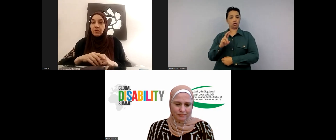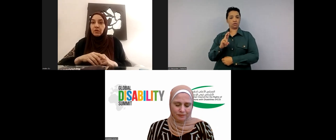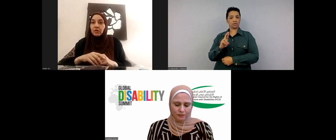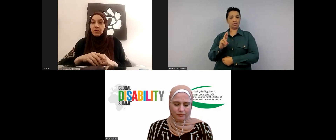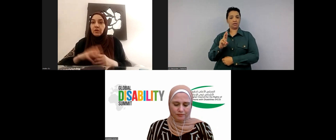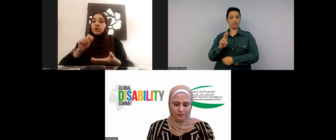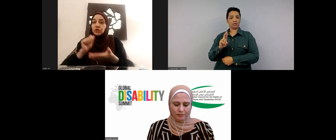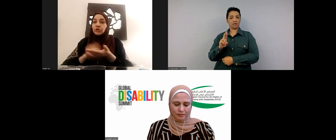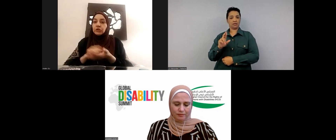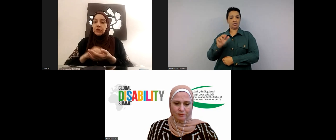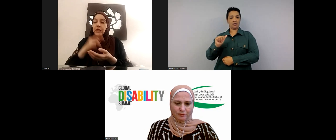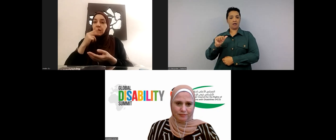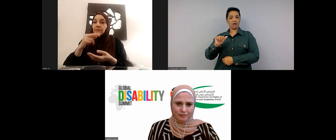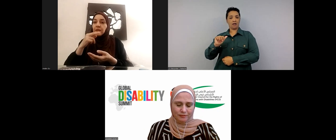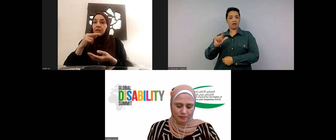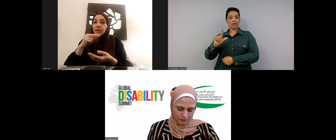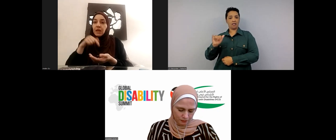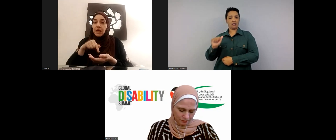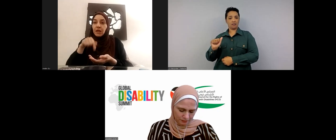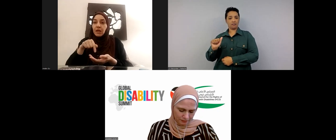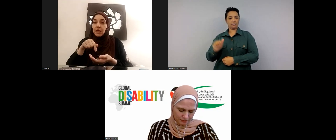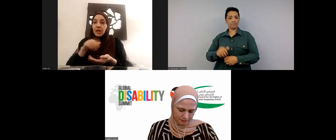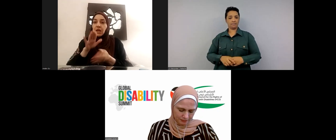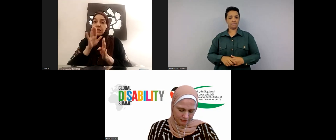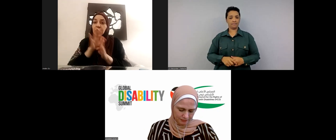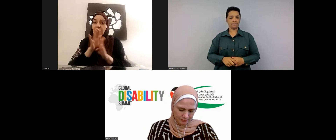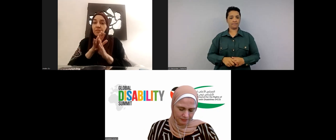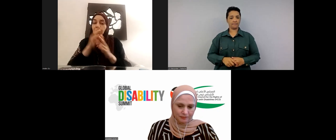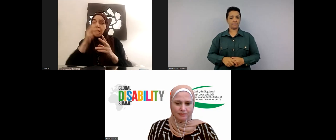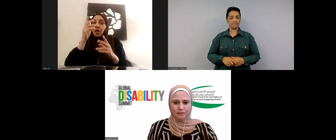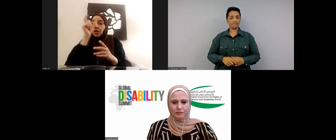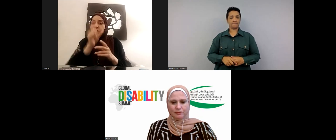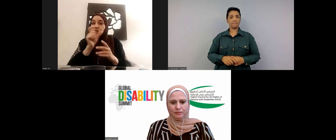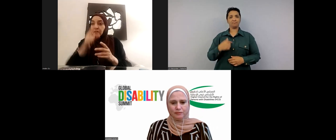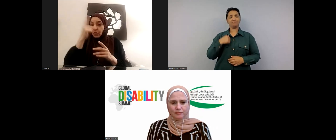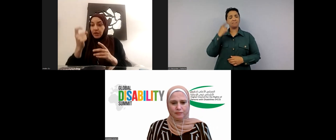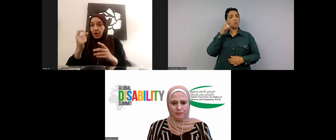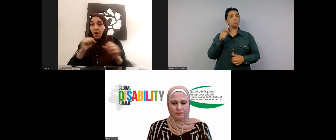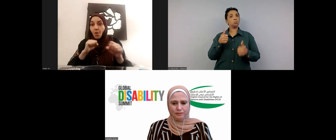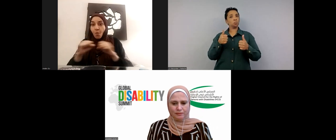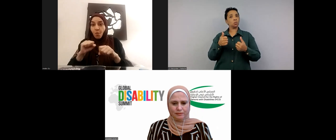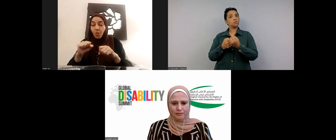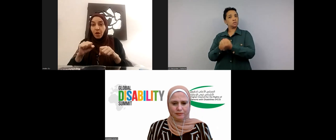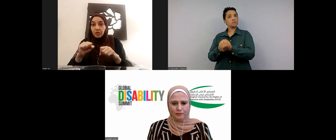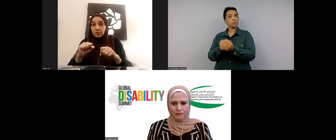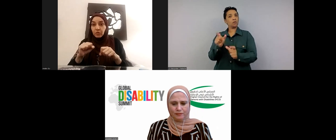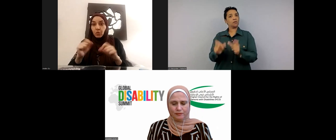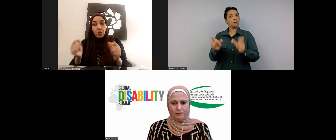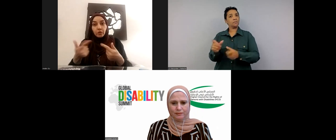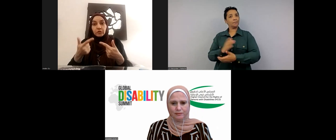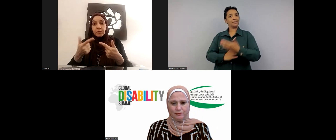Ala. I know that it's very good that we're talking about supporting people with disabilities in